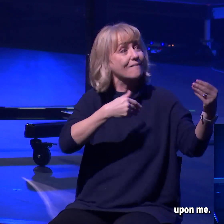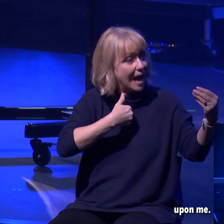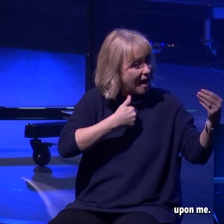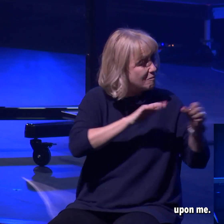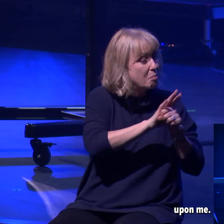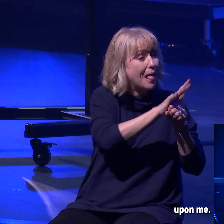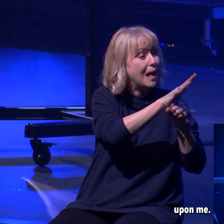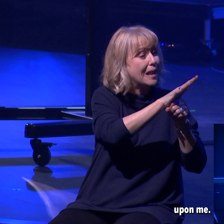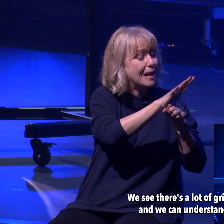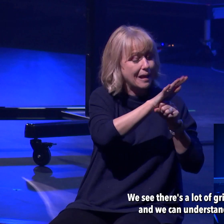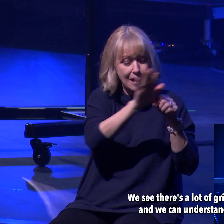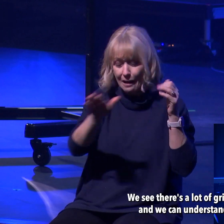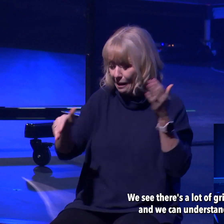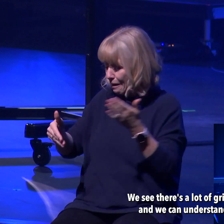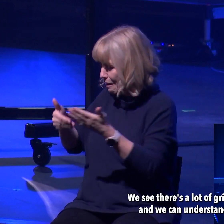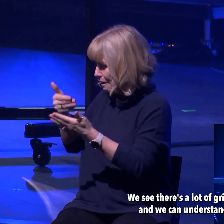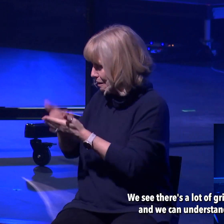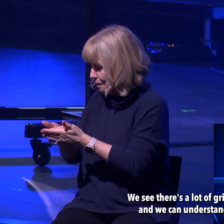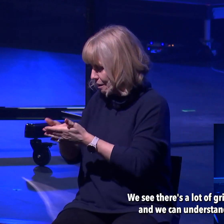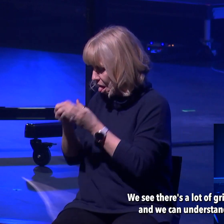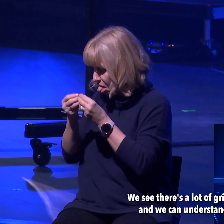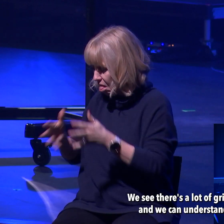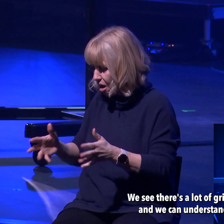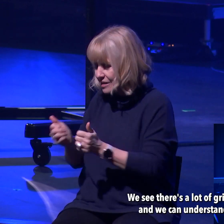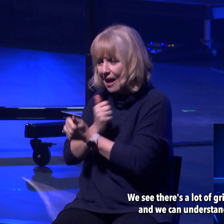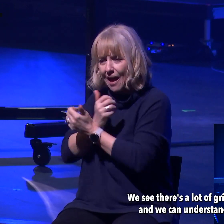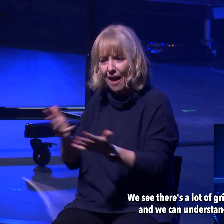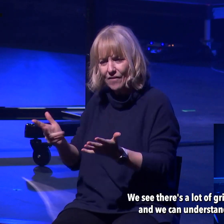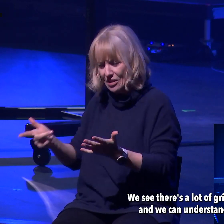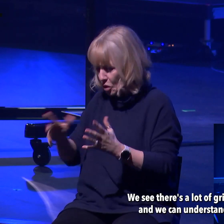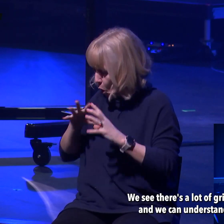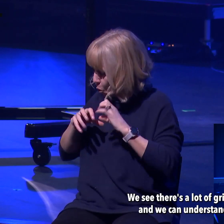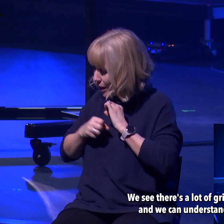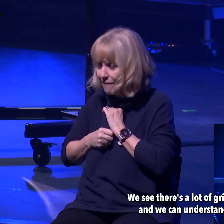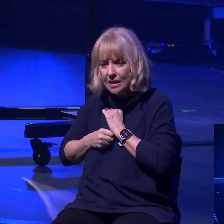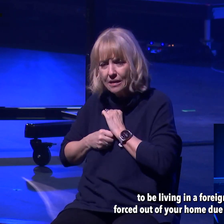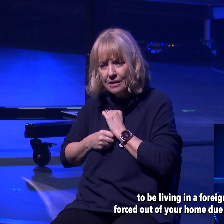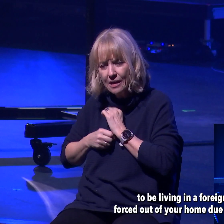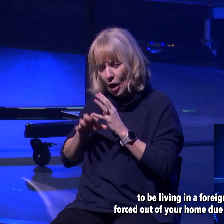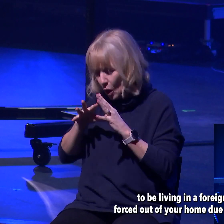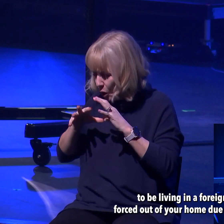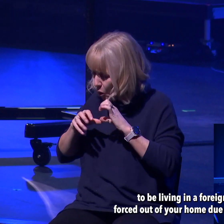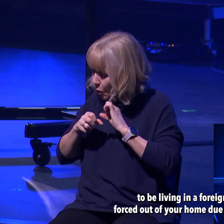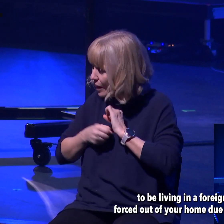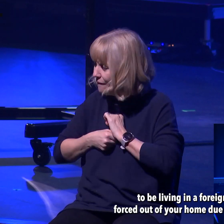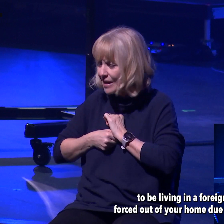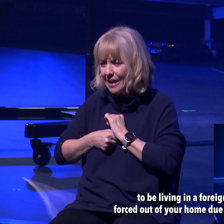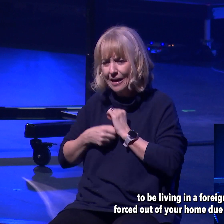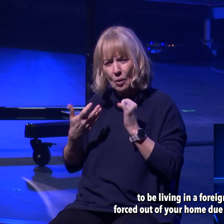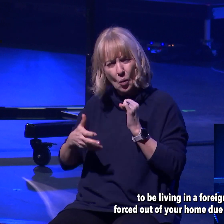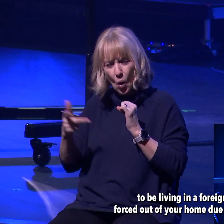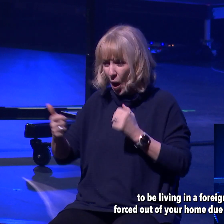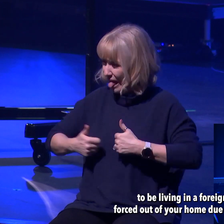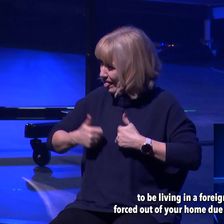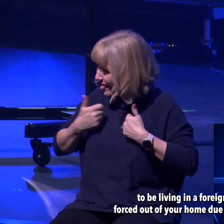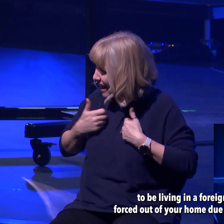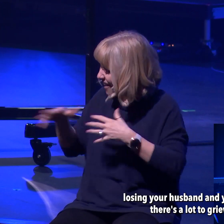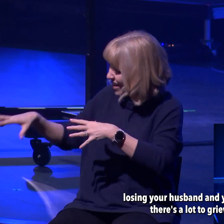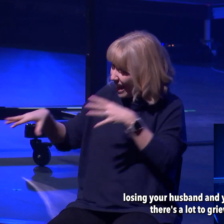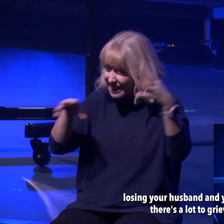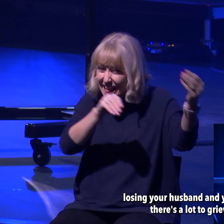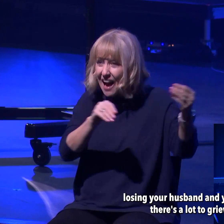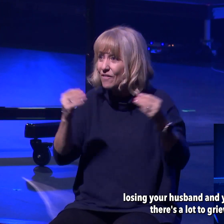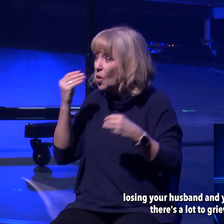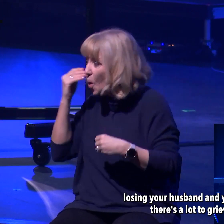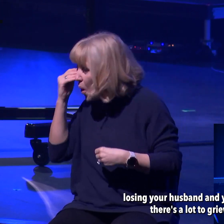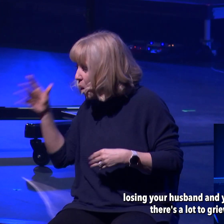me." We see there's a lot of grief there, and we can understand that. To be living in a foreign land, forced out of your home due to a famine,